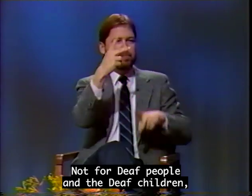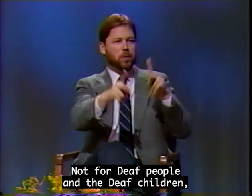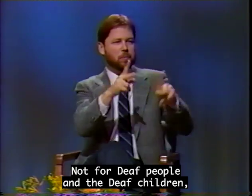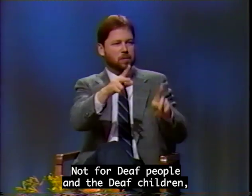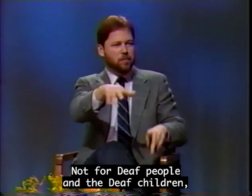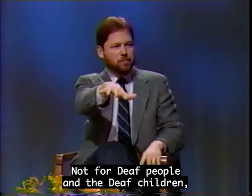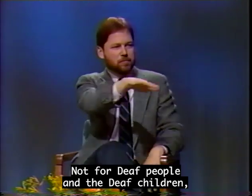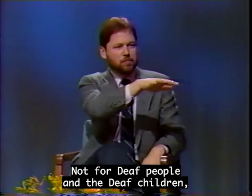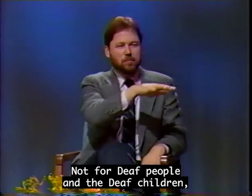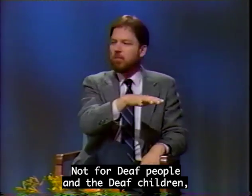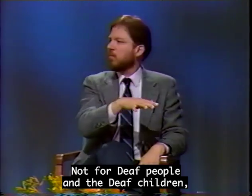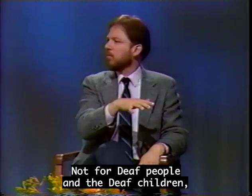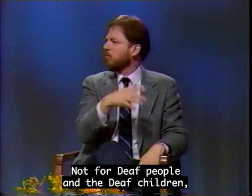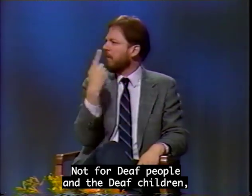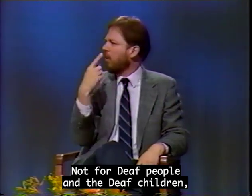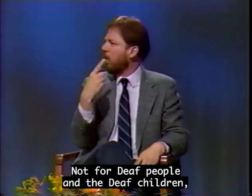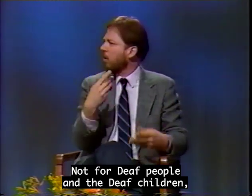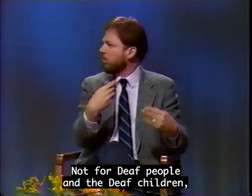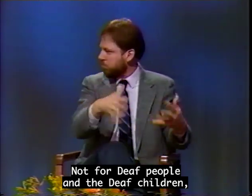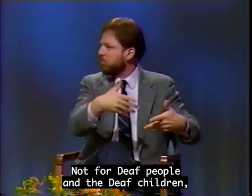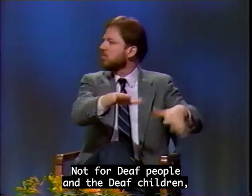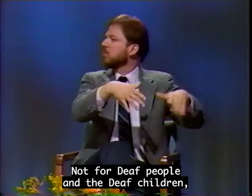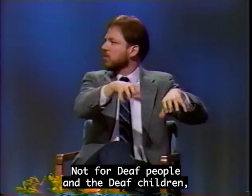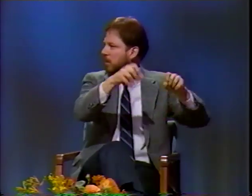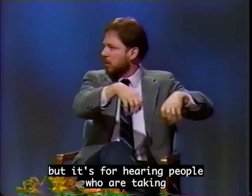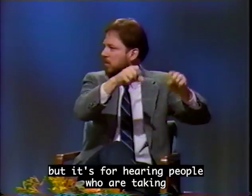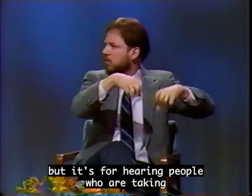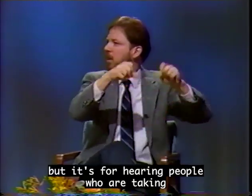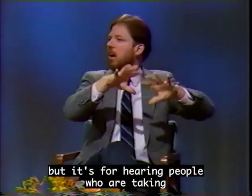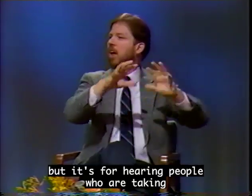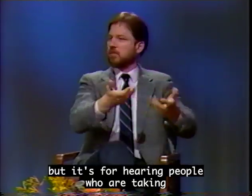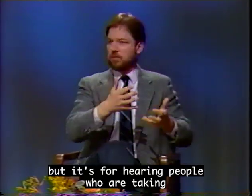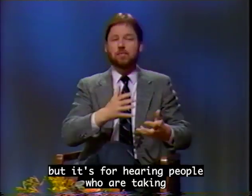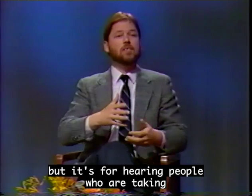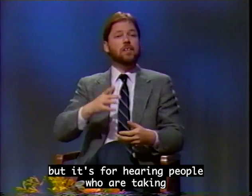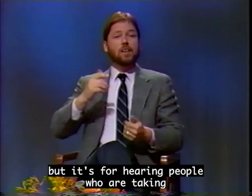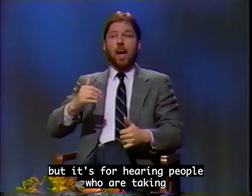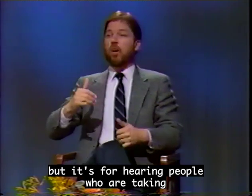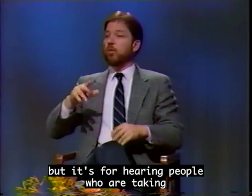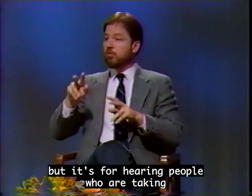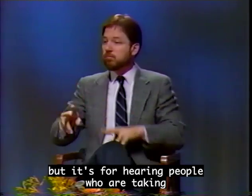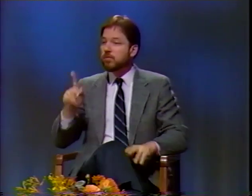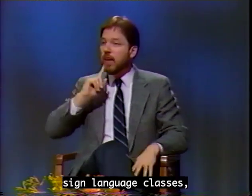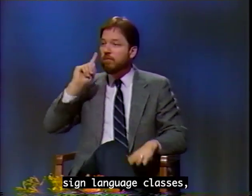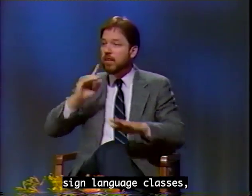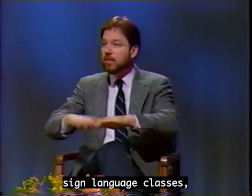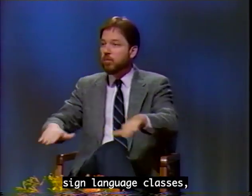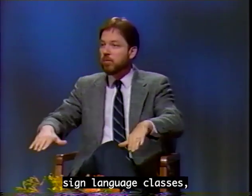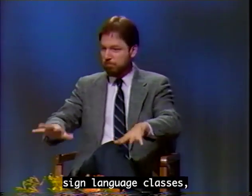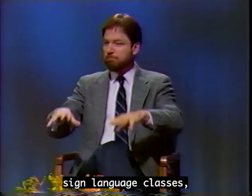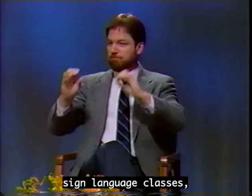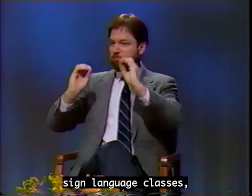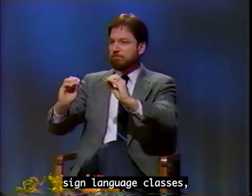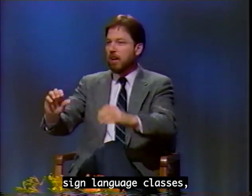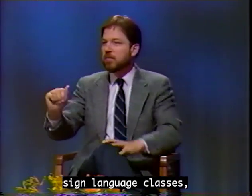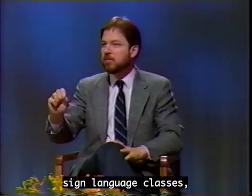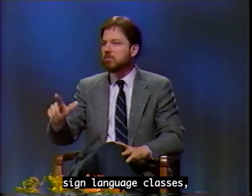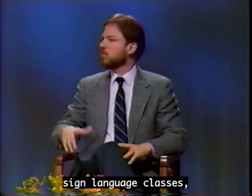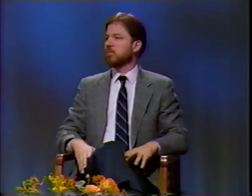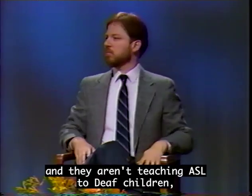for deaf people and the deaf children, but it's for hearing people who are taking sign language classes.